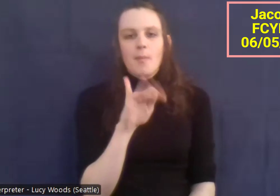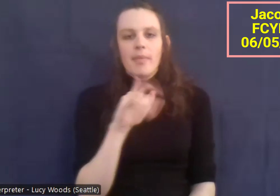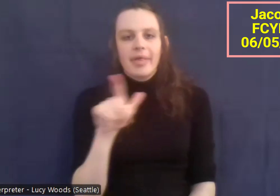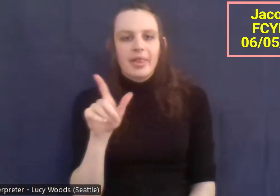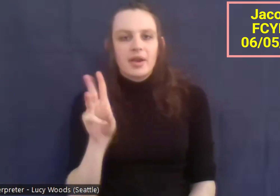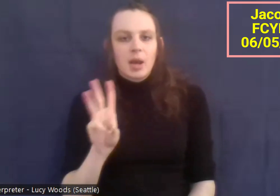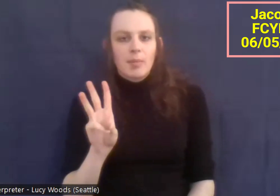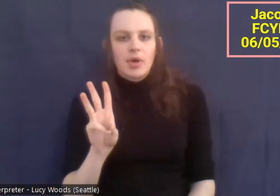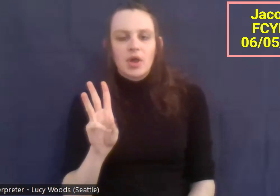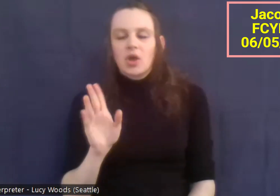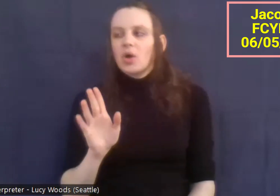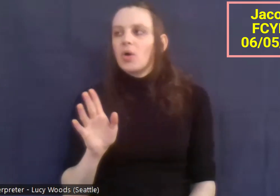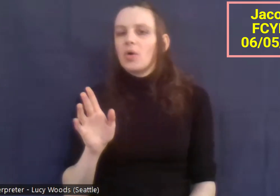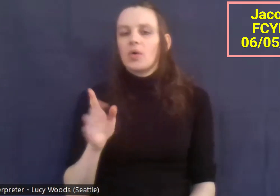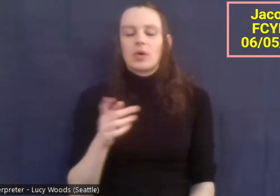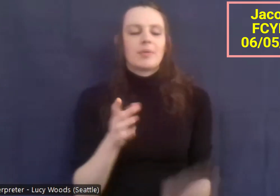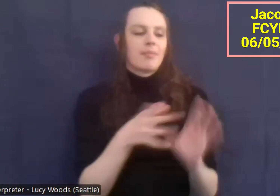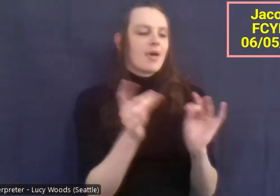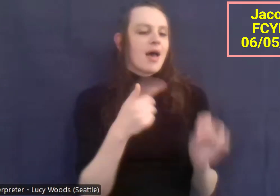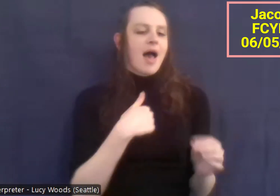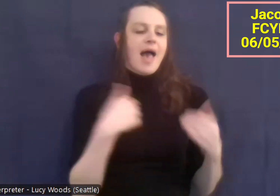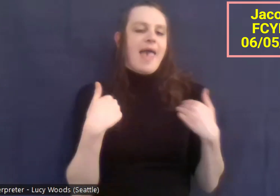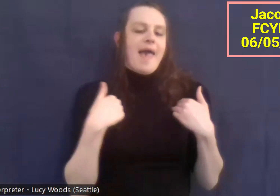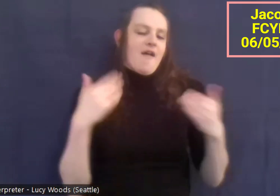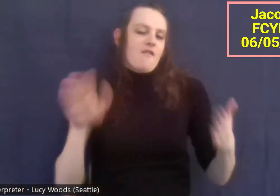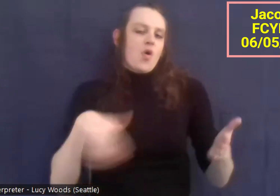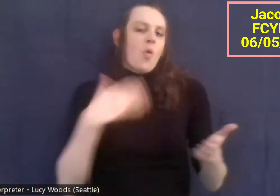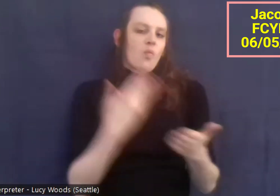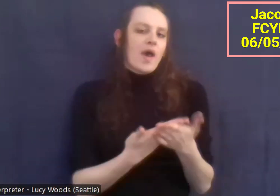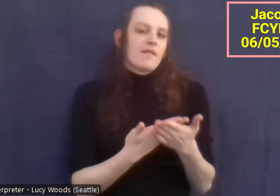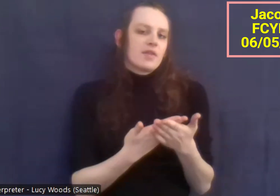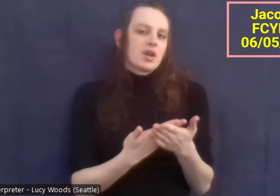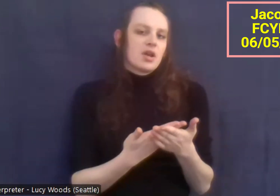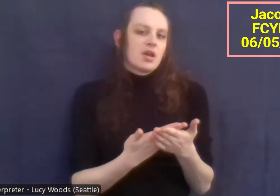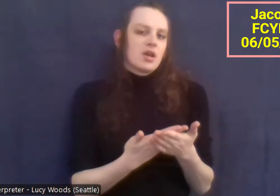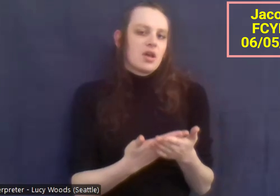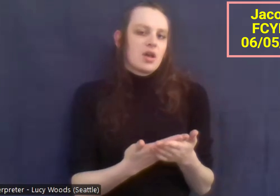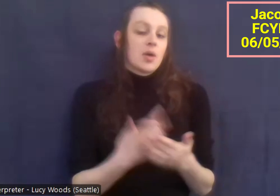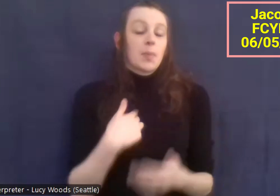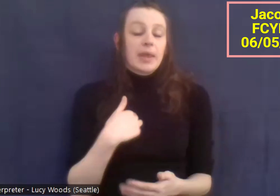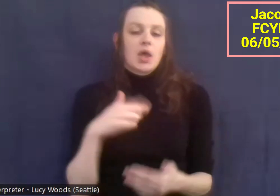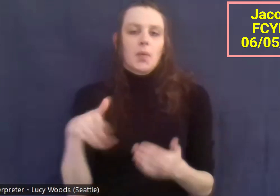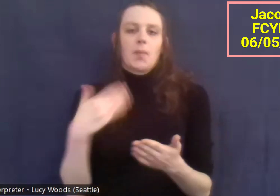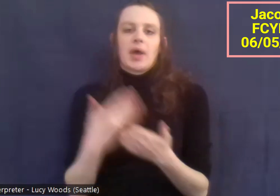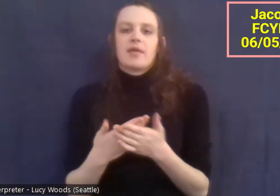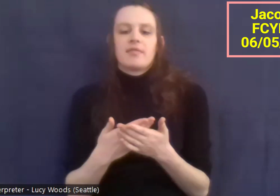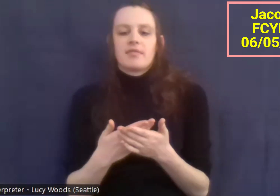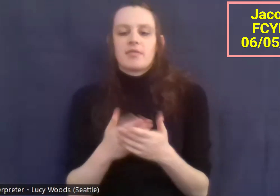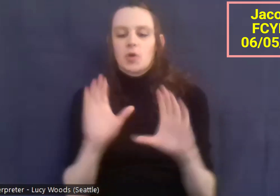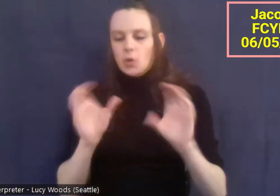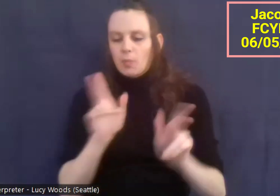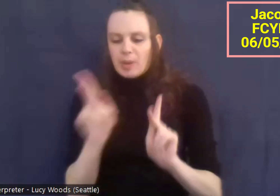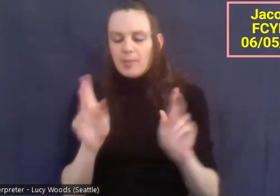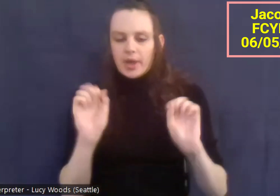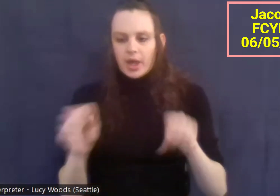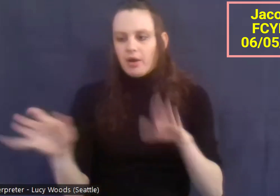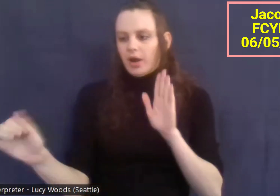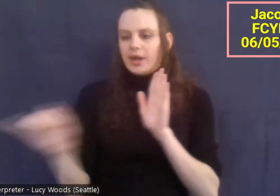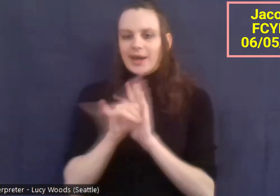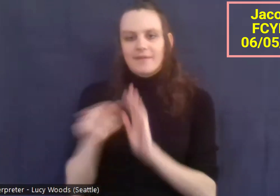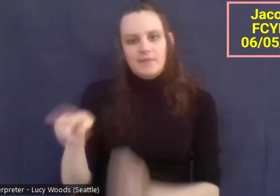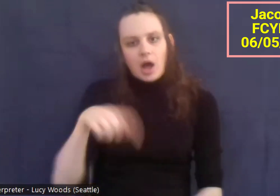have arrived." His was to the sound of Paper Millions. Mine was to a fellowship that I could actually identify with.